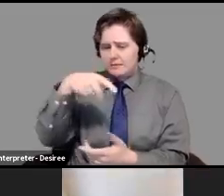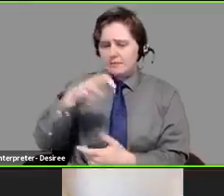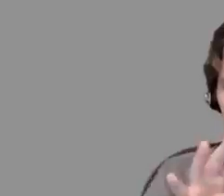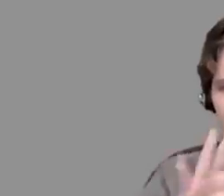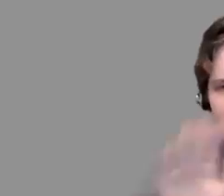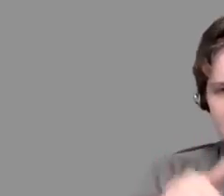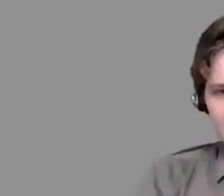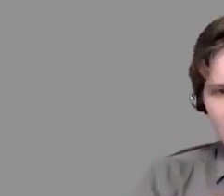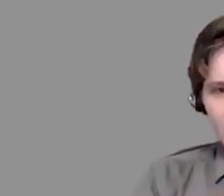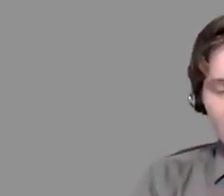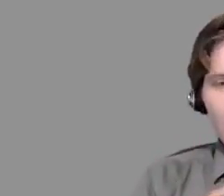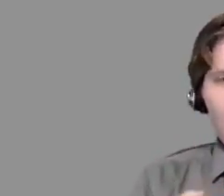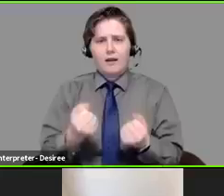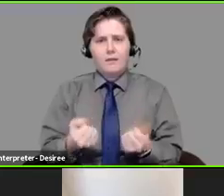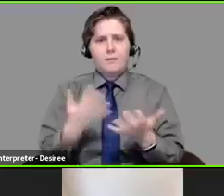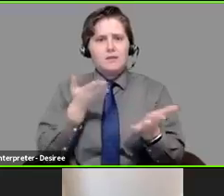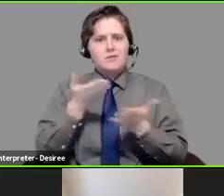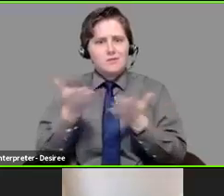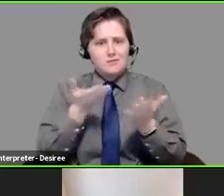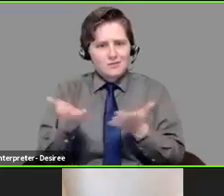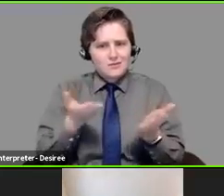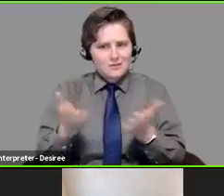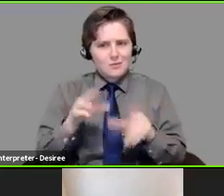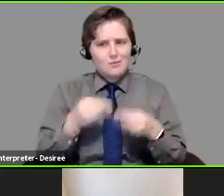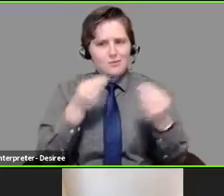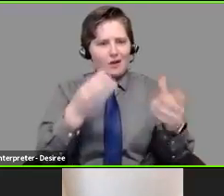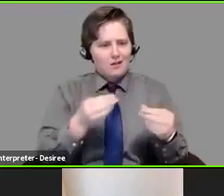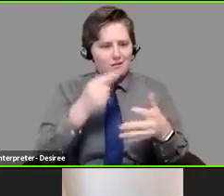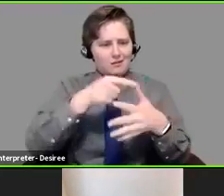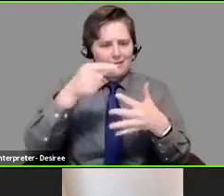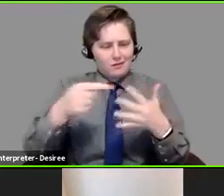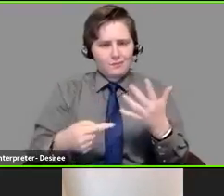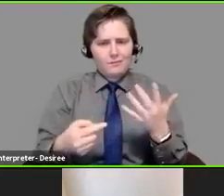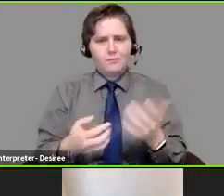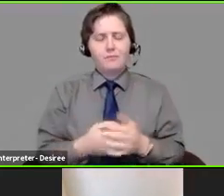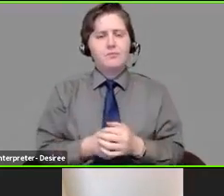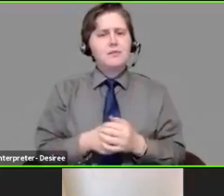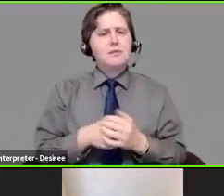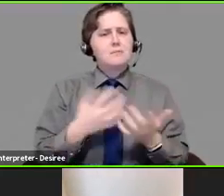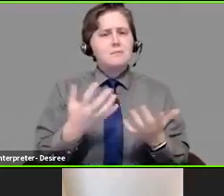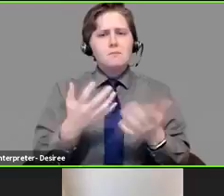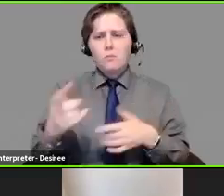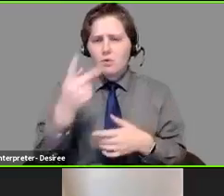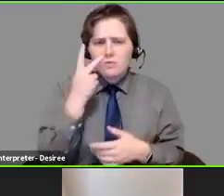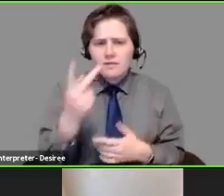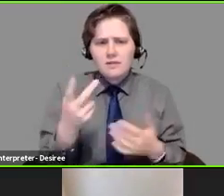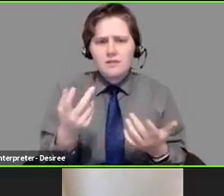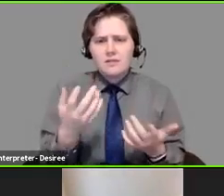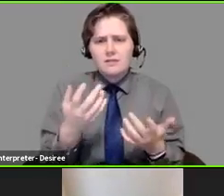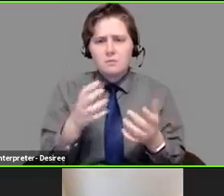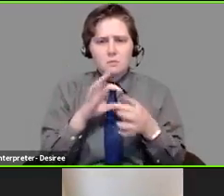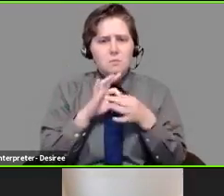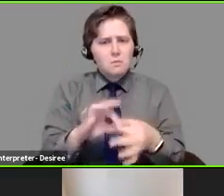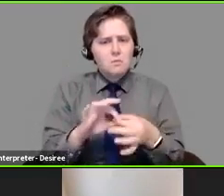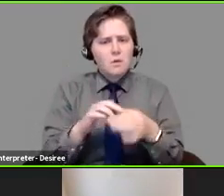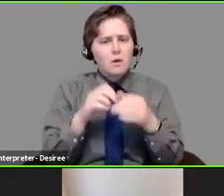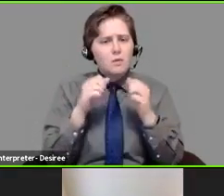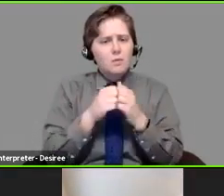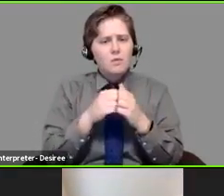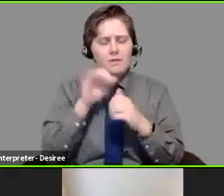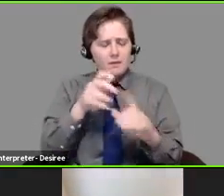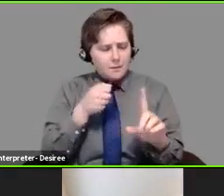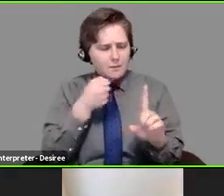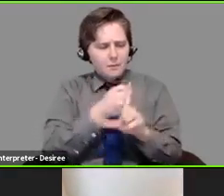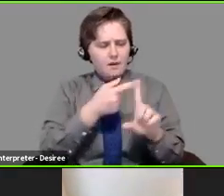the number of services that are provided. Talk to us. What are you seeing as it relates to the impact